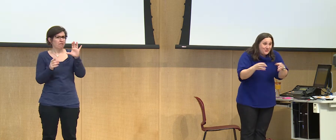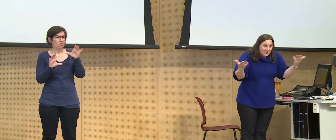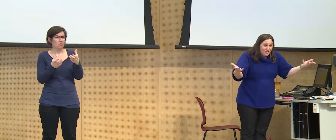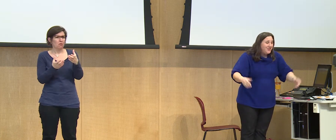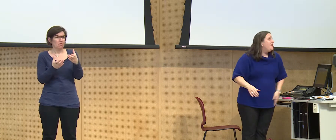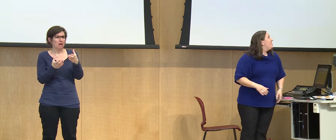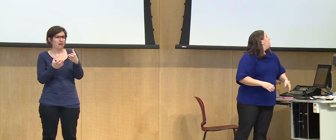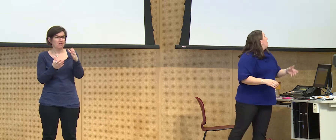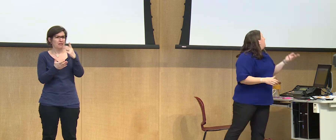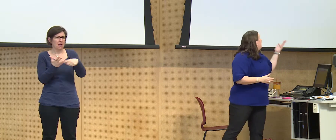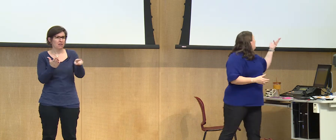closure?